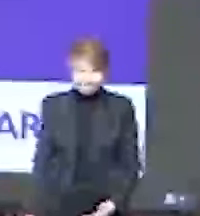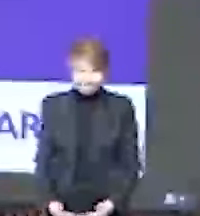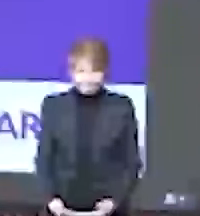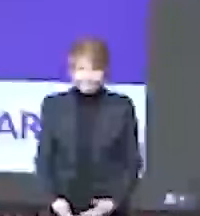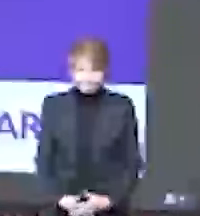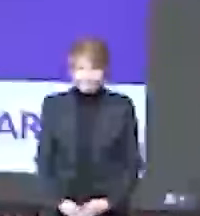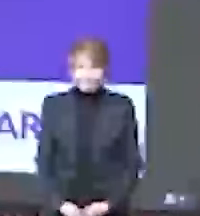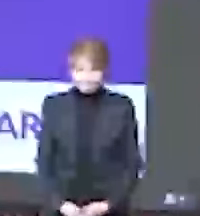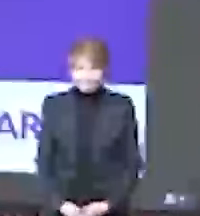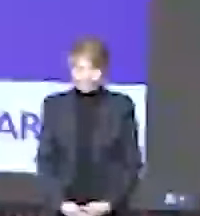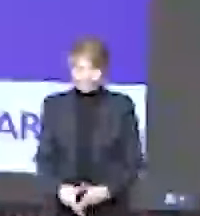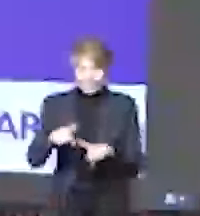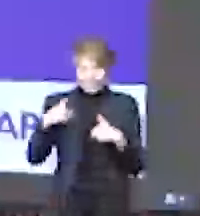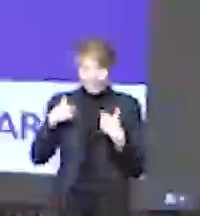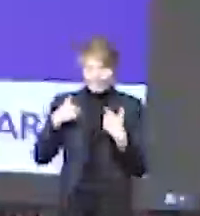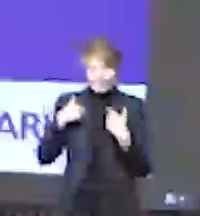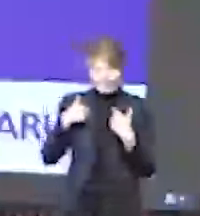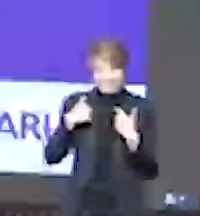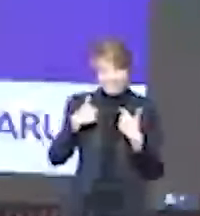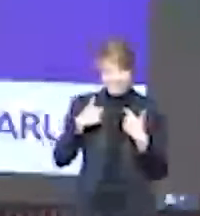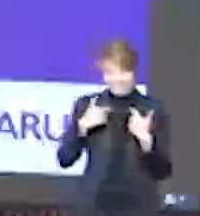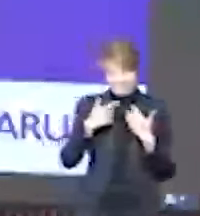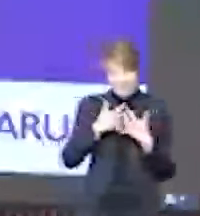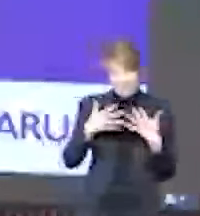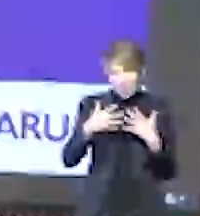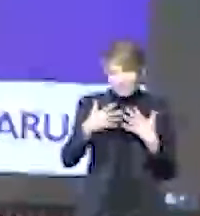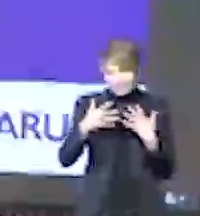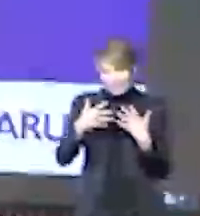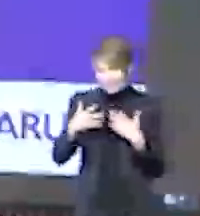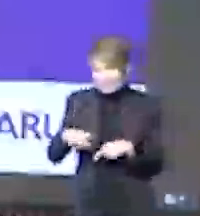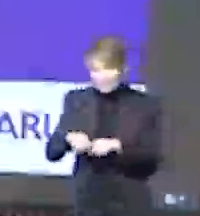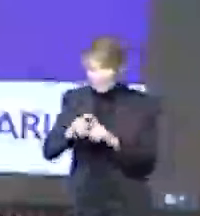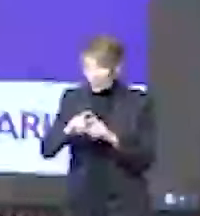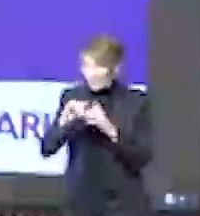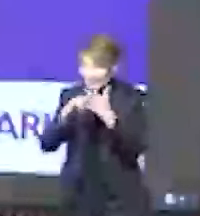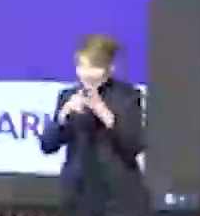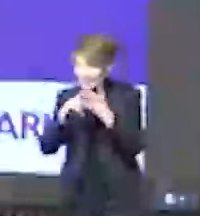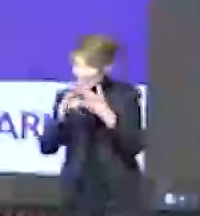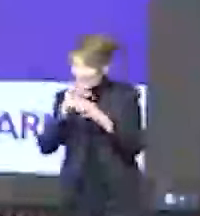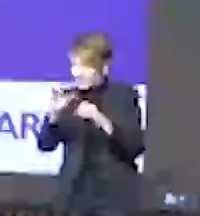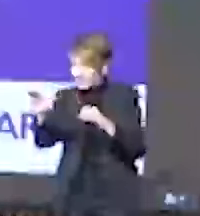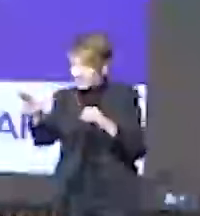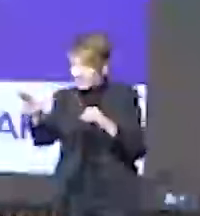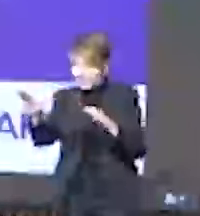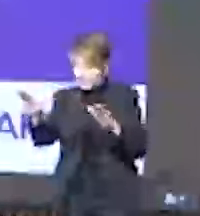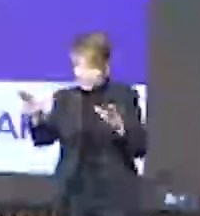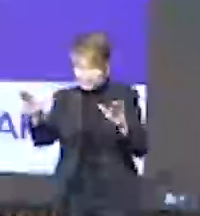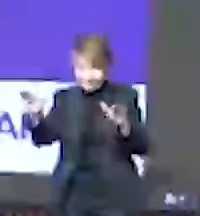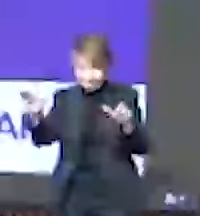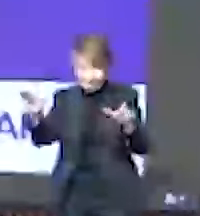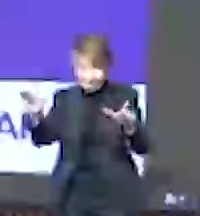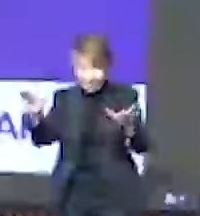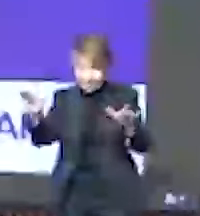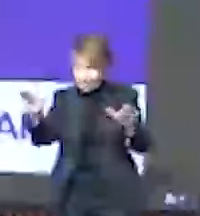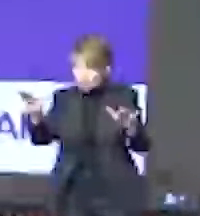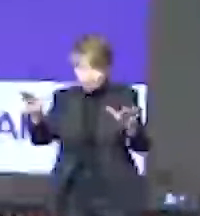We have a lot of difficulty sometimes just trying to get the state government and the federal government and to get someone to talk